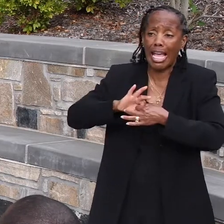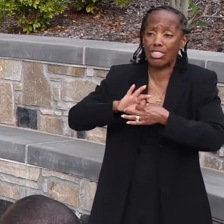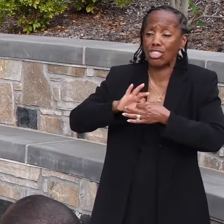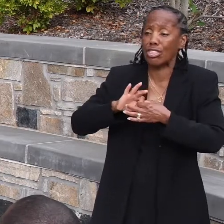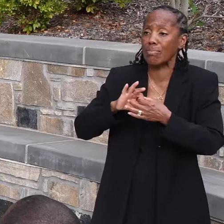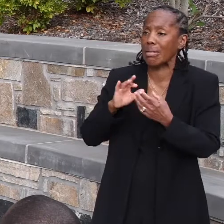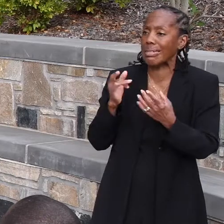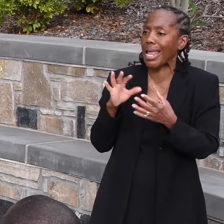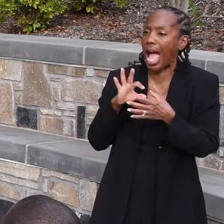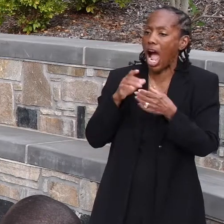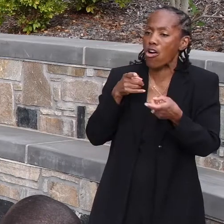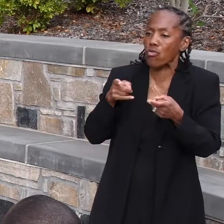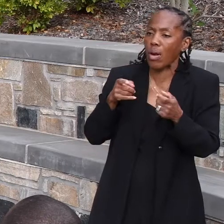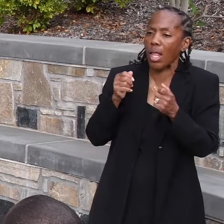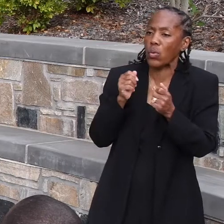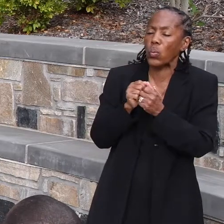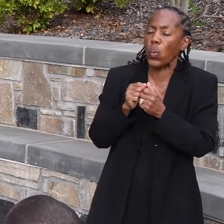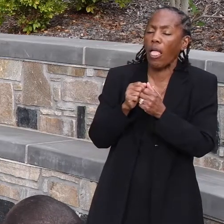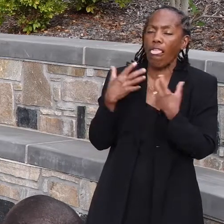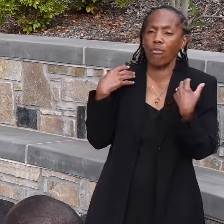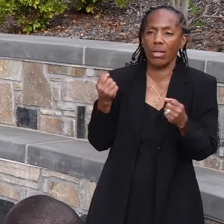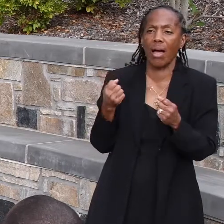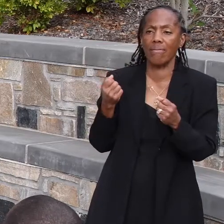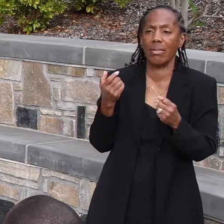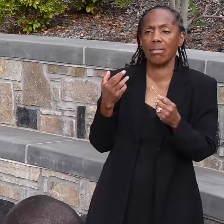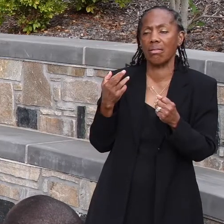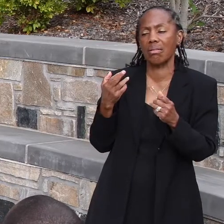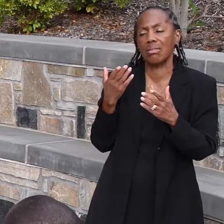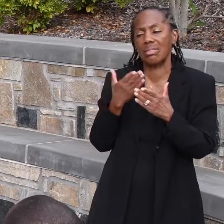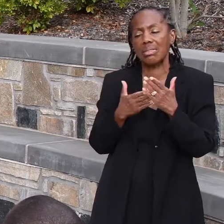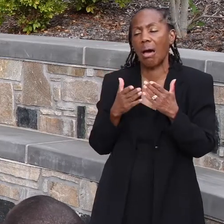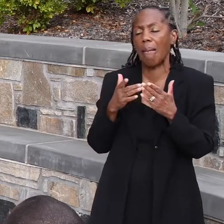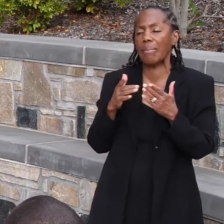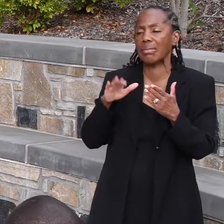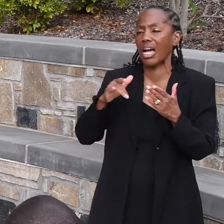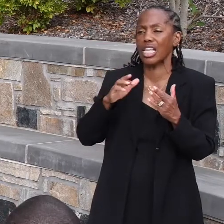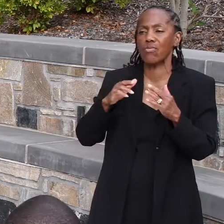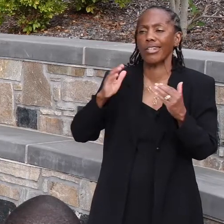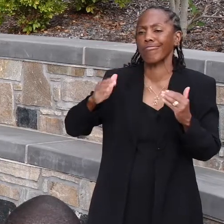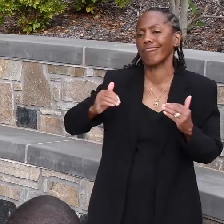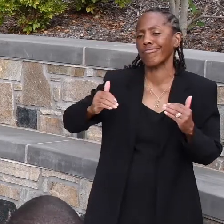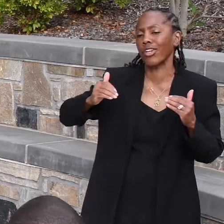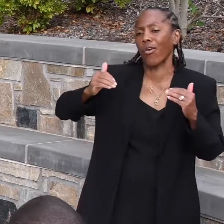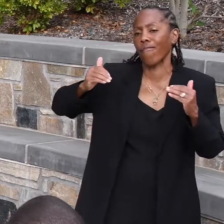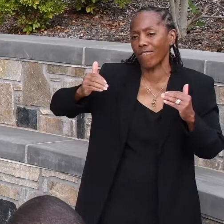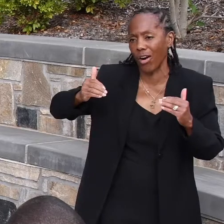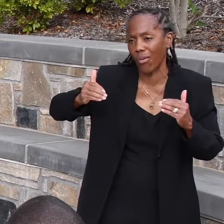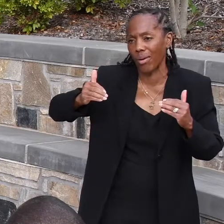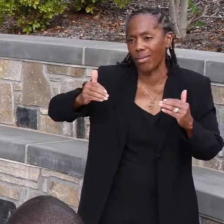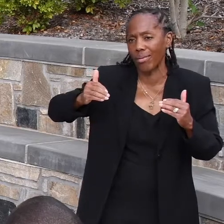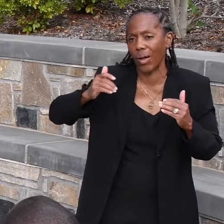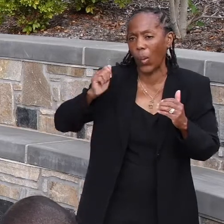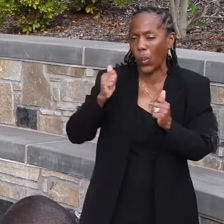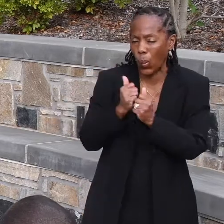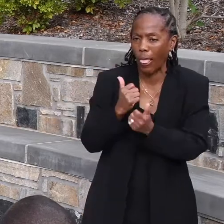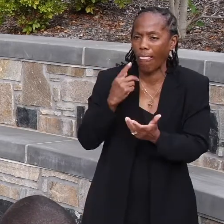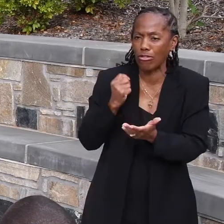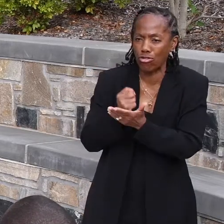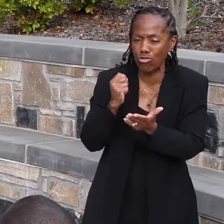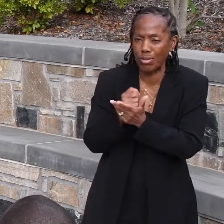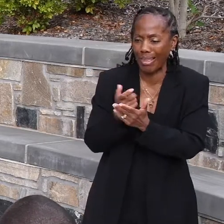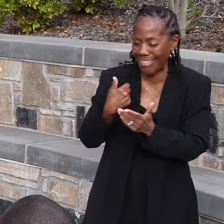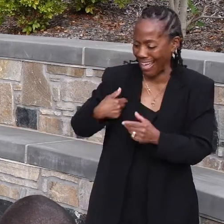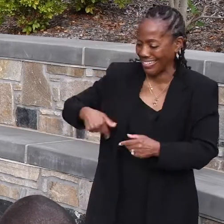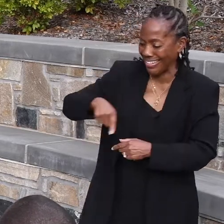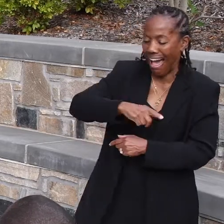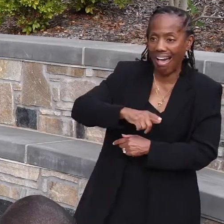whose loved ones are suffering and not yet ready to take the next steps. That's what we are. We are